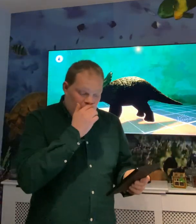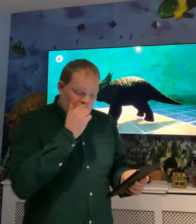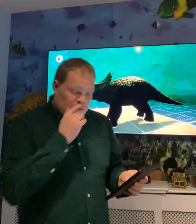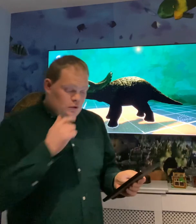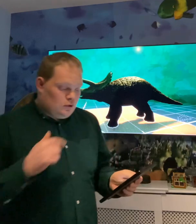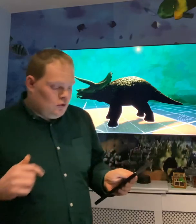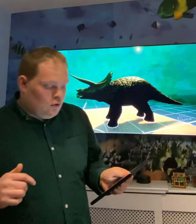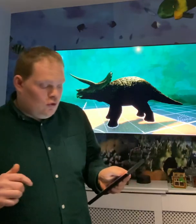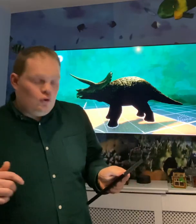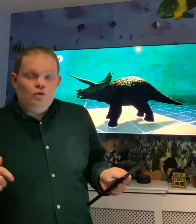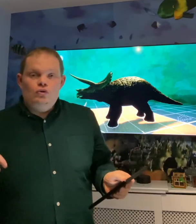about